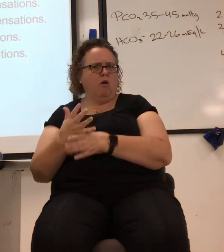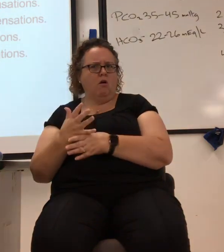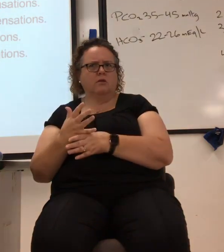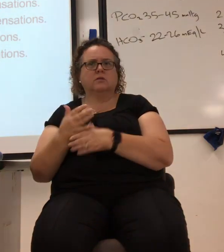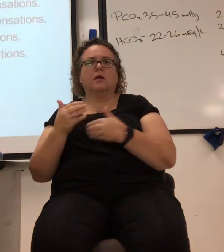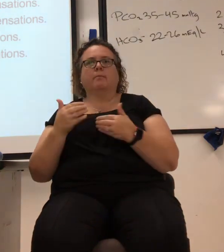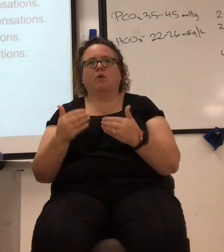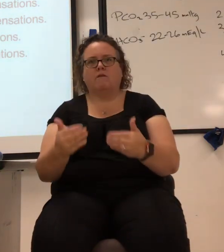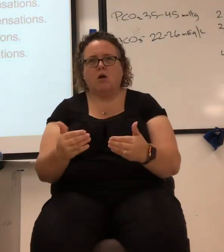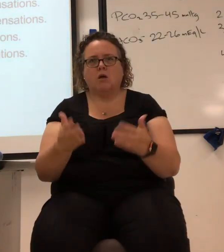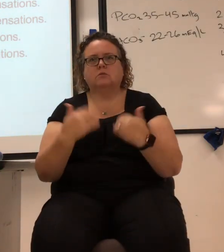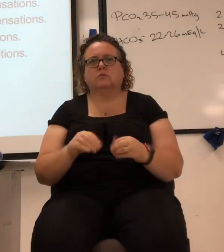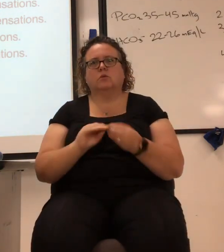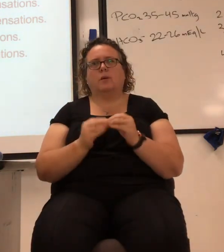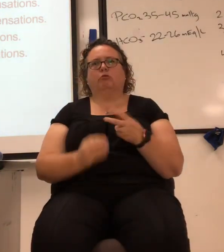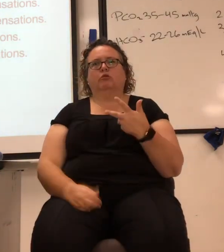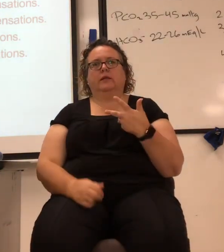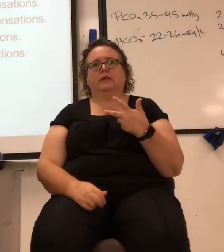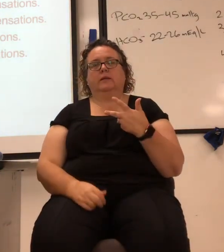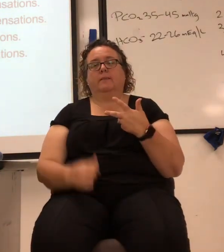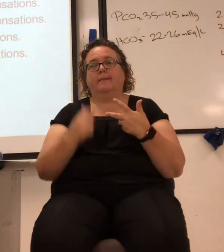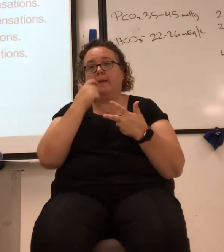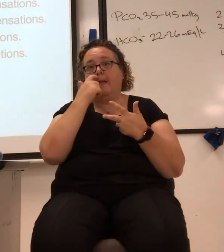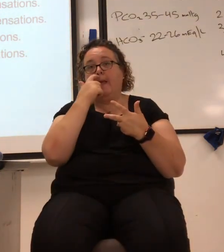it's acidosis.